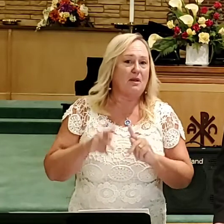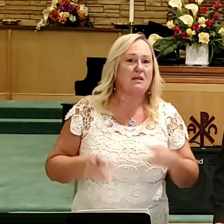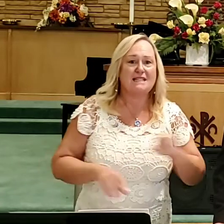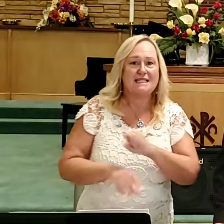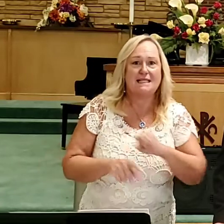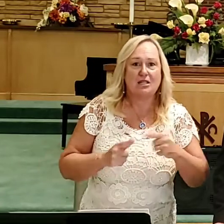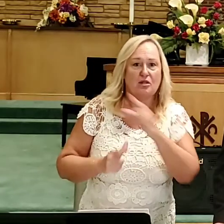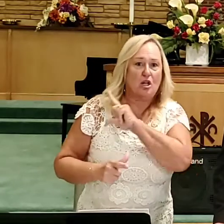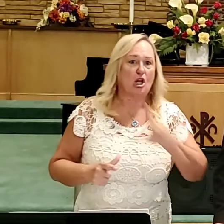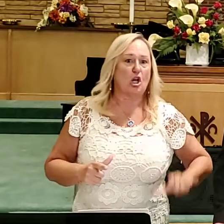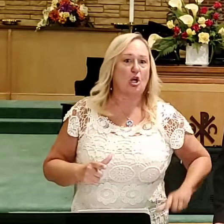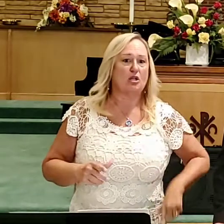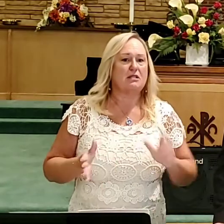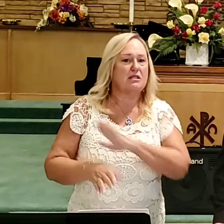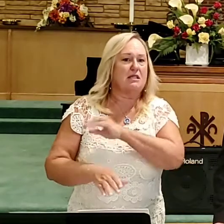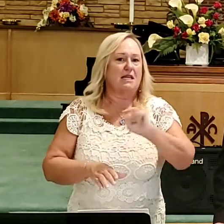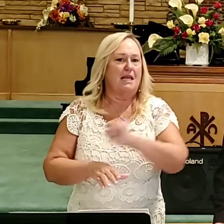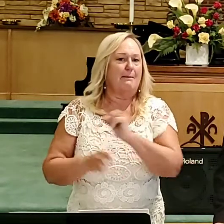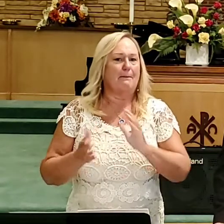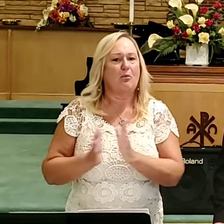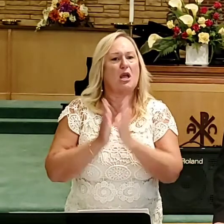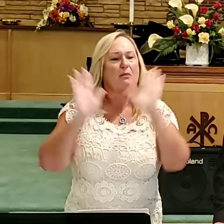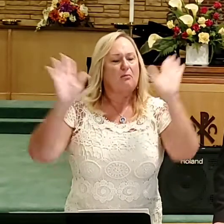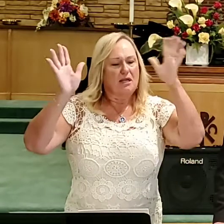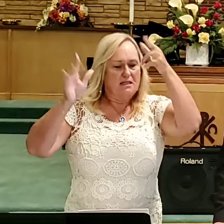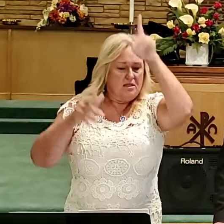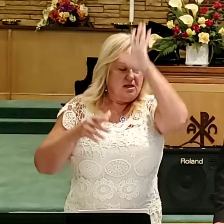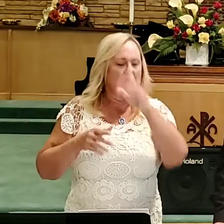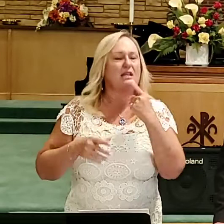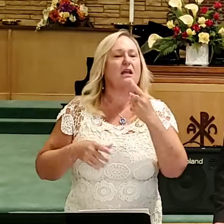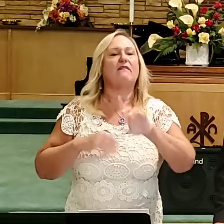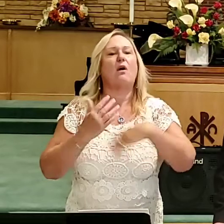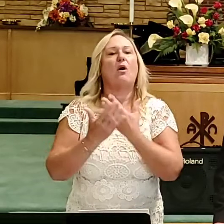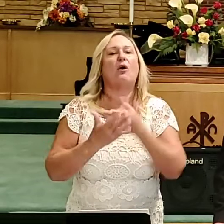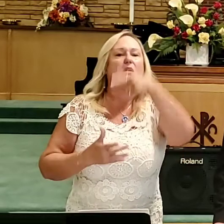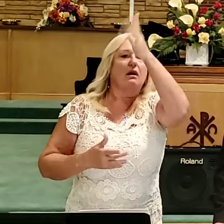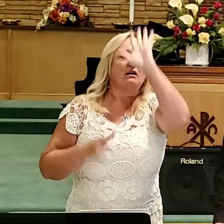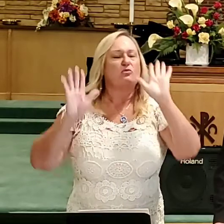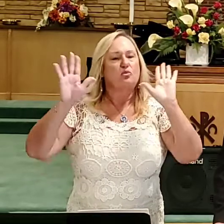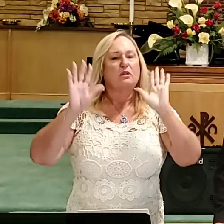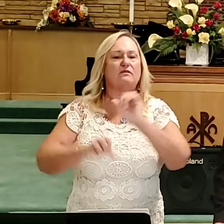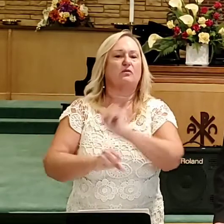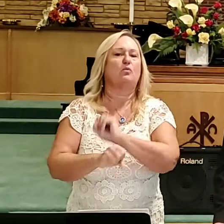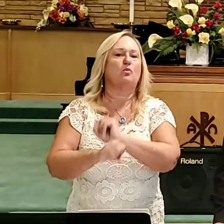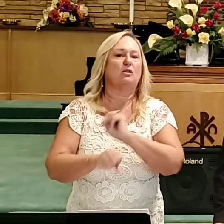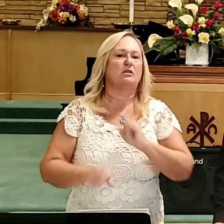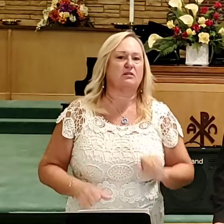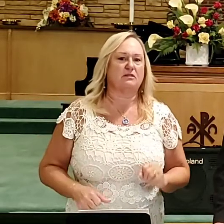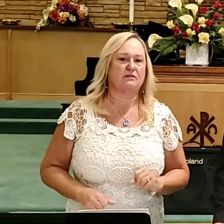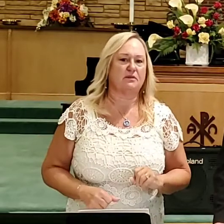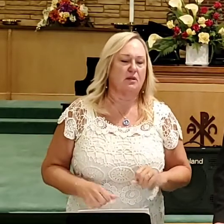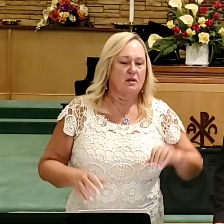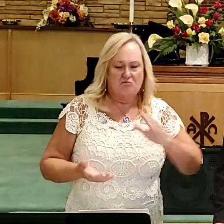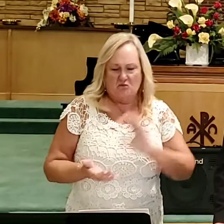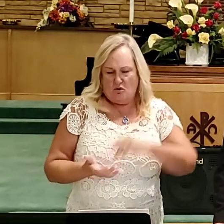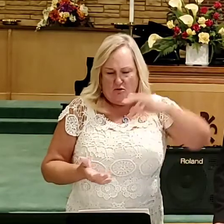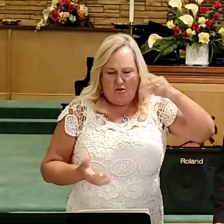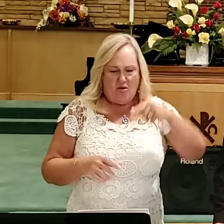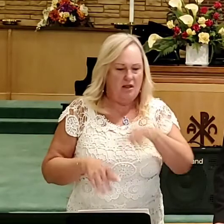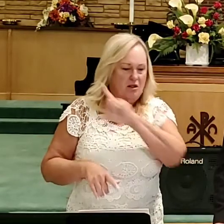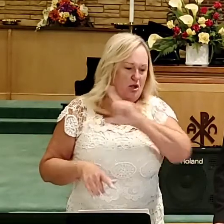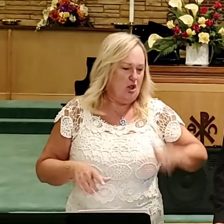to the Lord. Sing praises to God. Tell of all God's wonderful works. Glory in